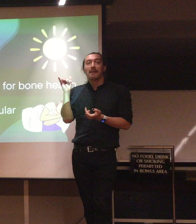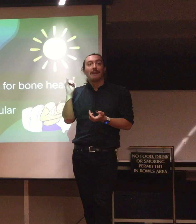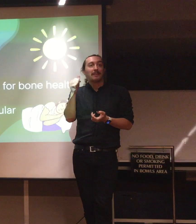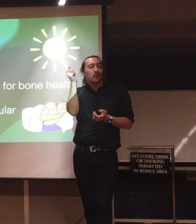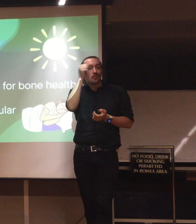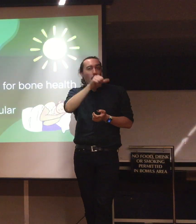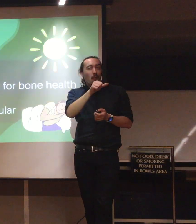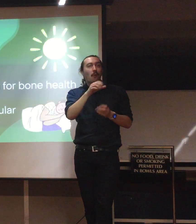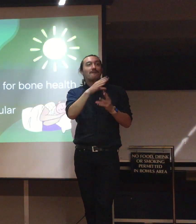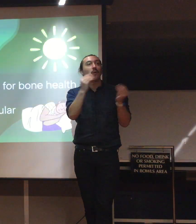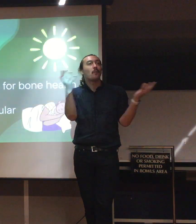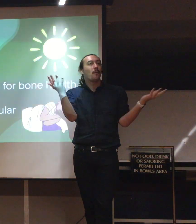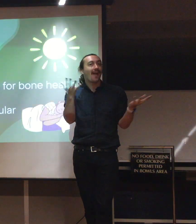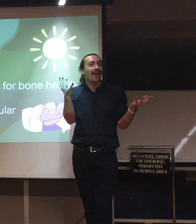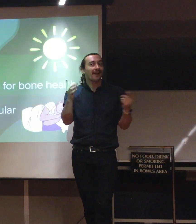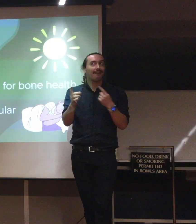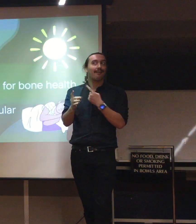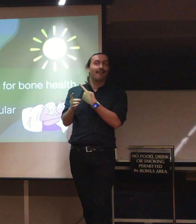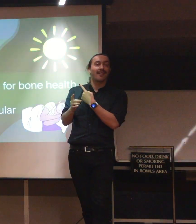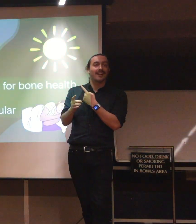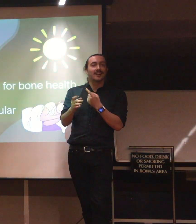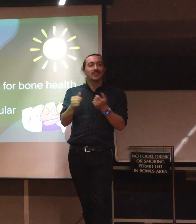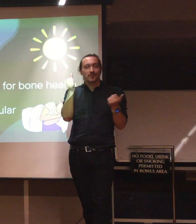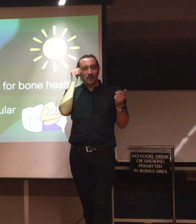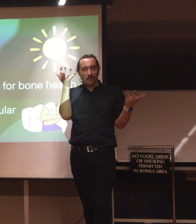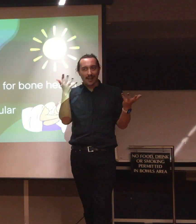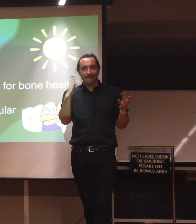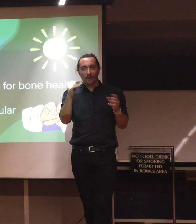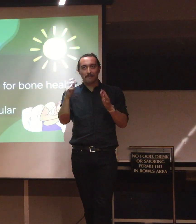me where vitamin D is from? Where we can get it from?